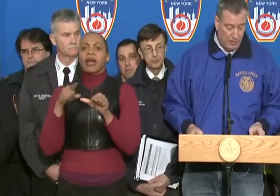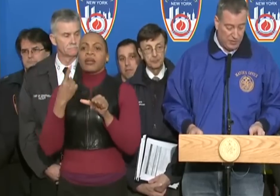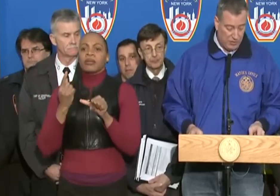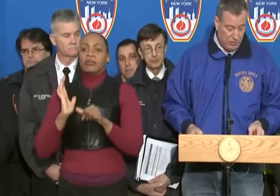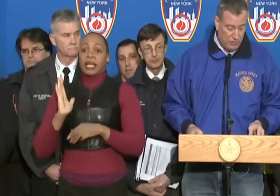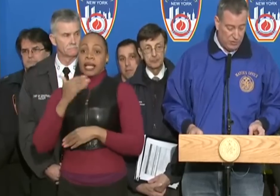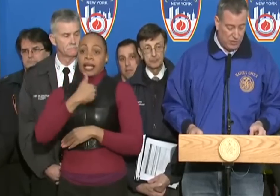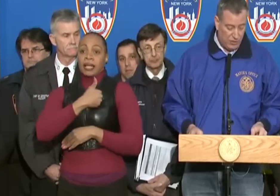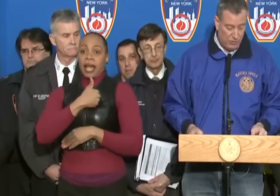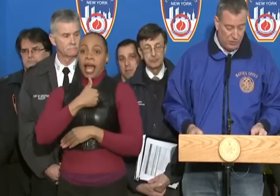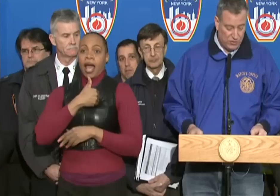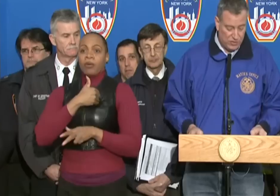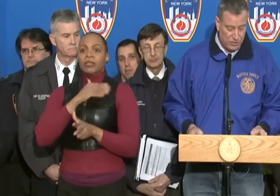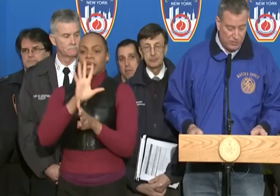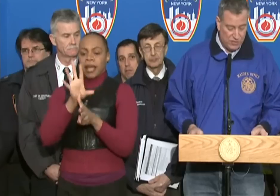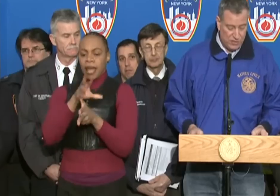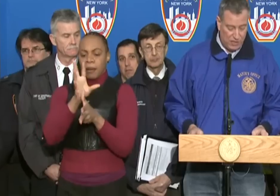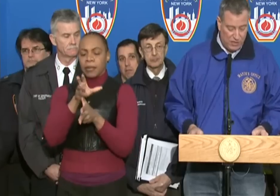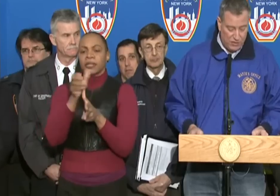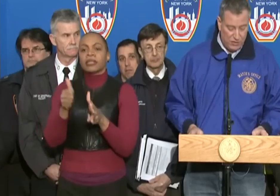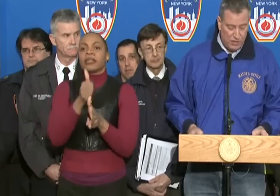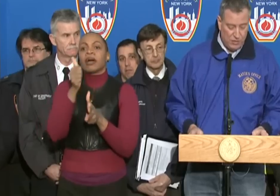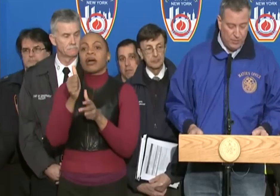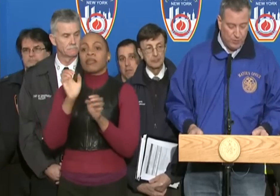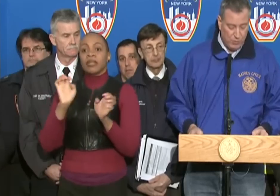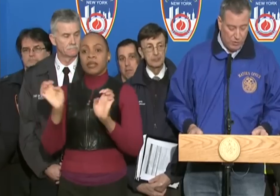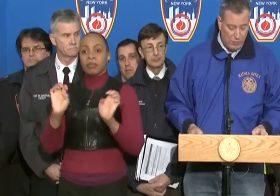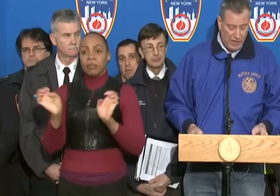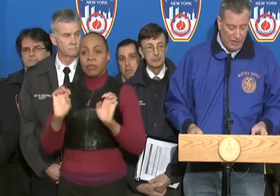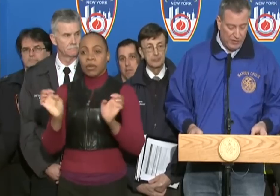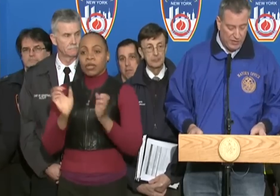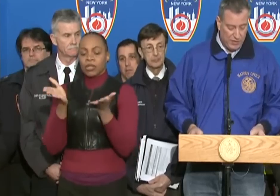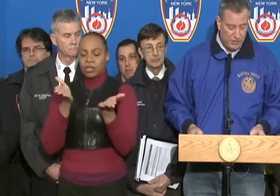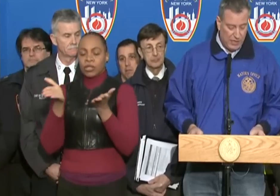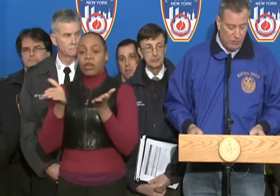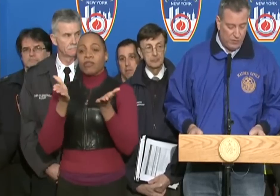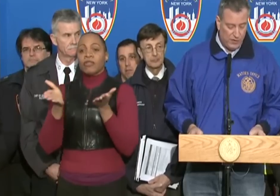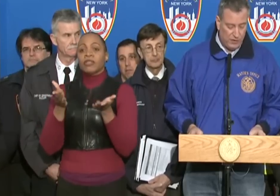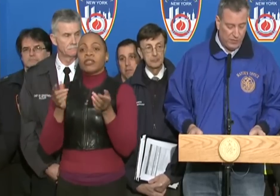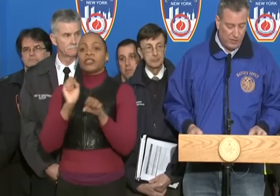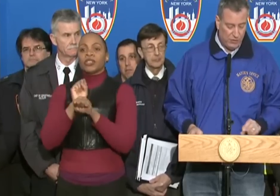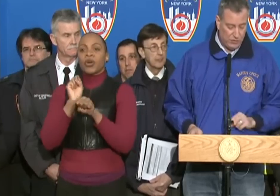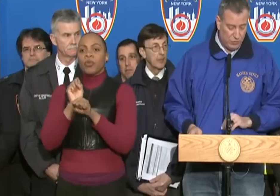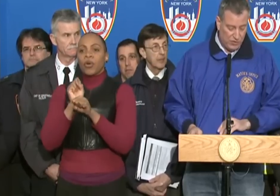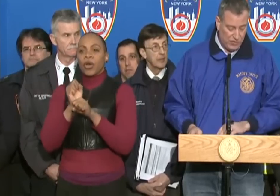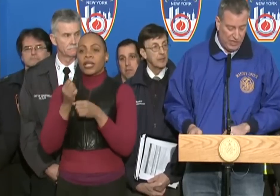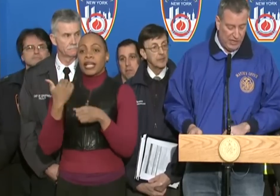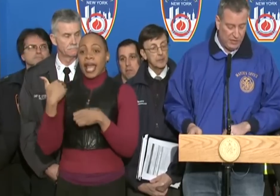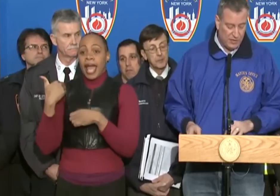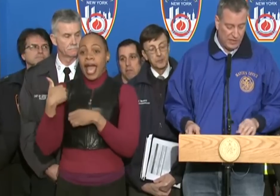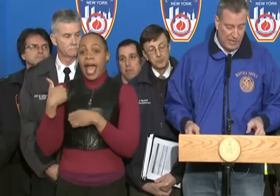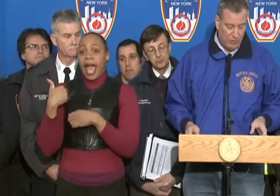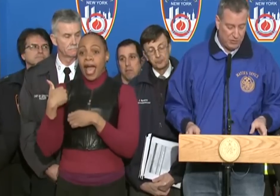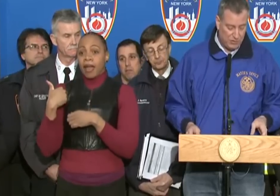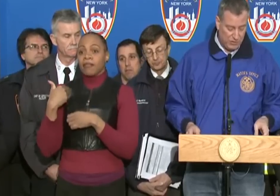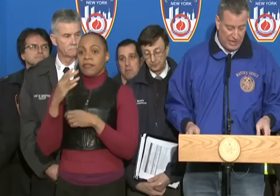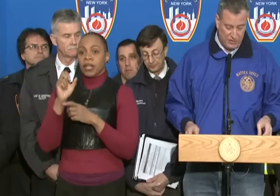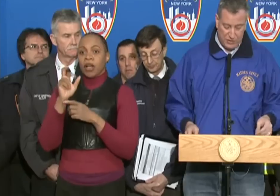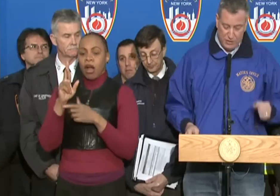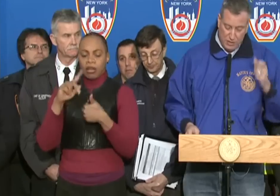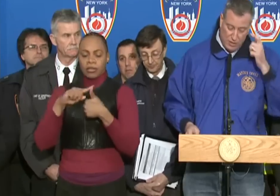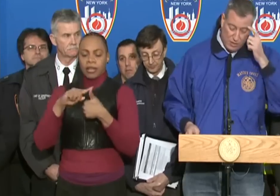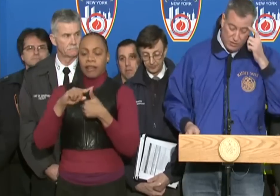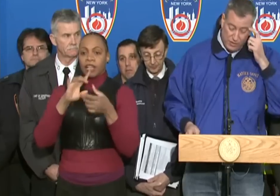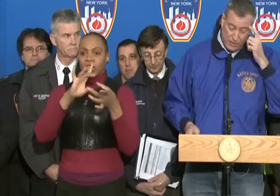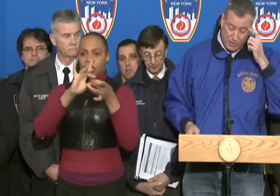our ambulance crews and other emergency services on duty, what we have continued to outfit their vehicles with chains and cables for